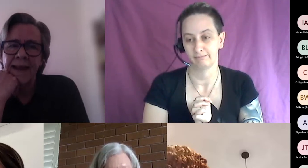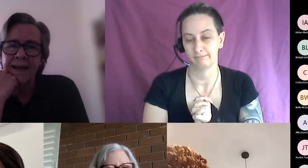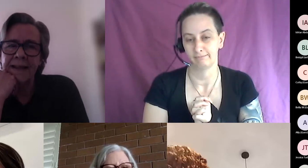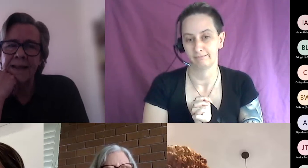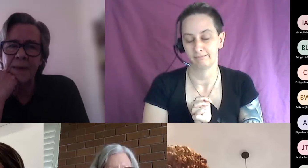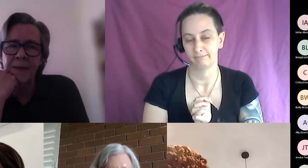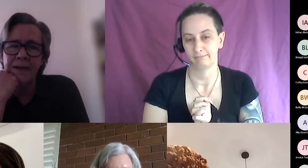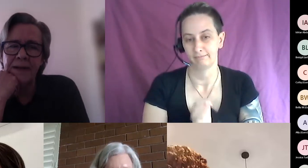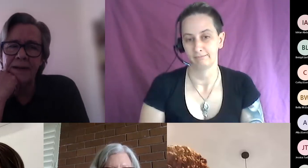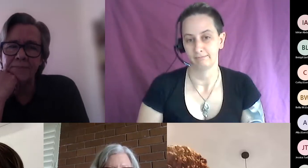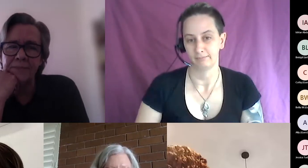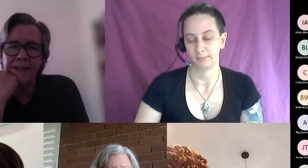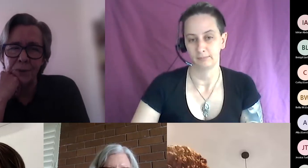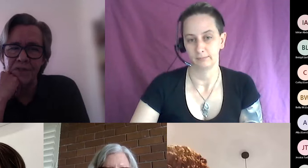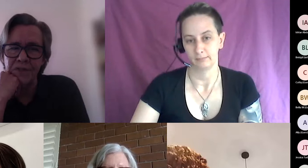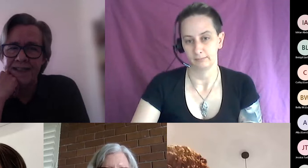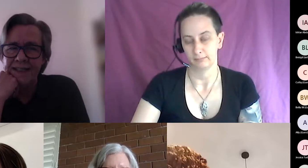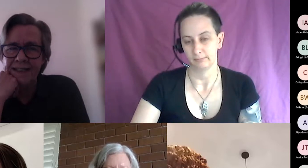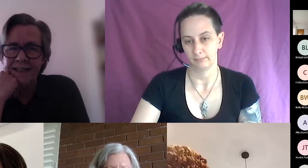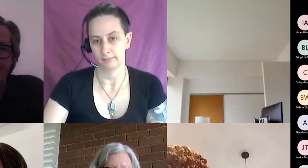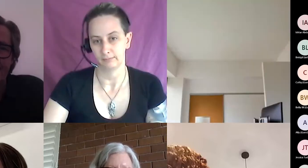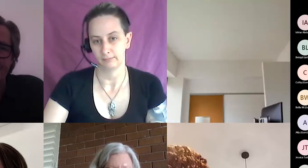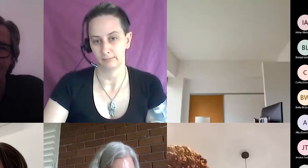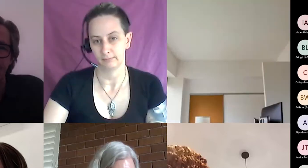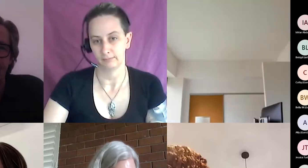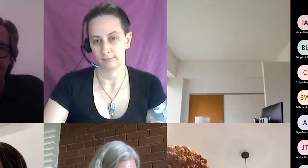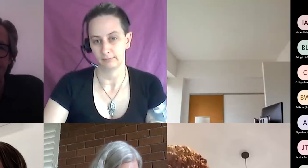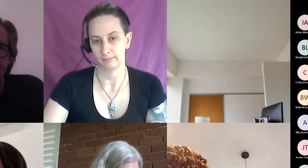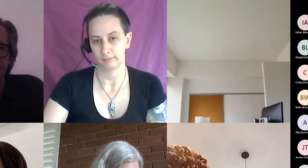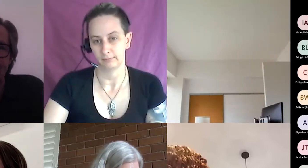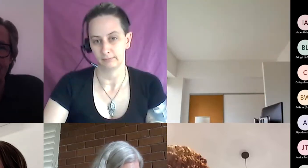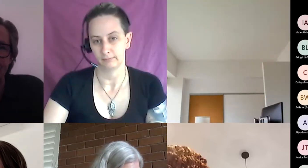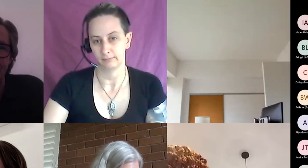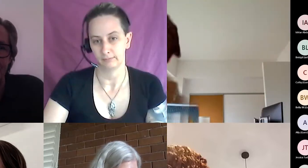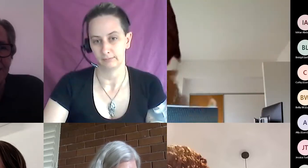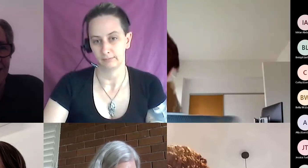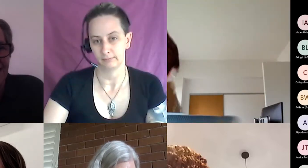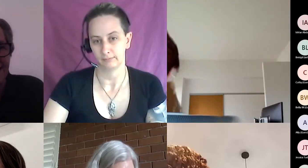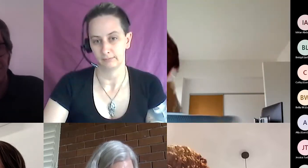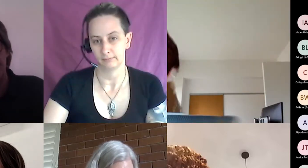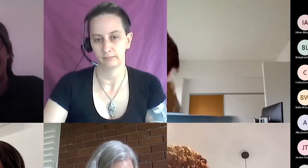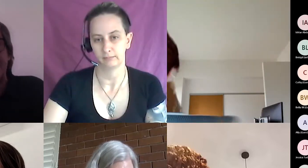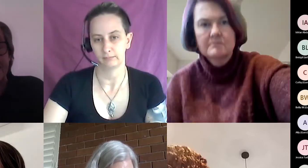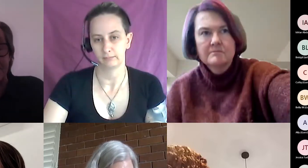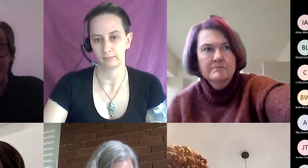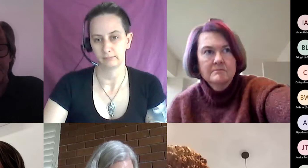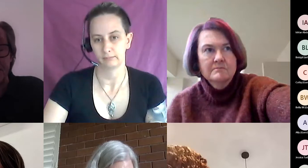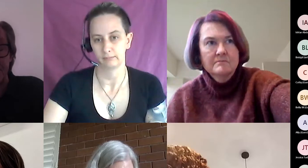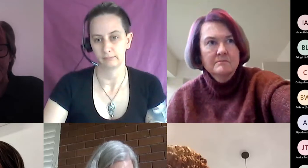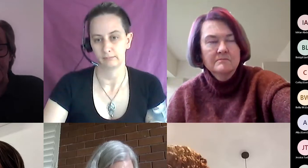And there have been a number of instances, I guess, where the deaf community has, or some in the deaf community, because I